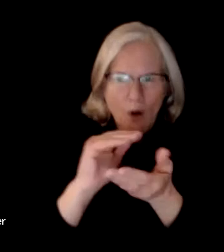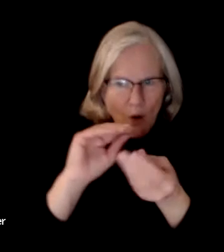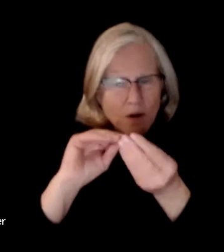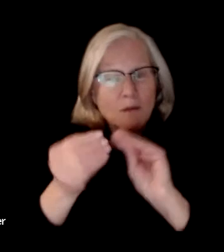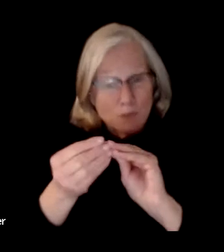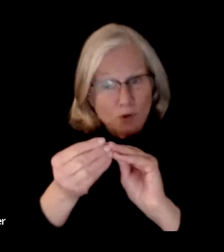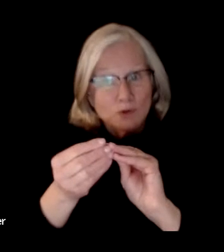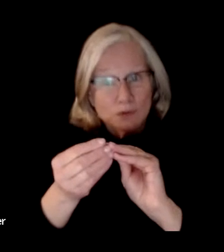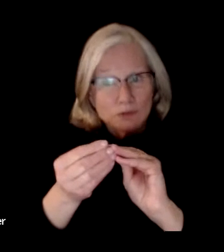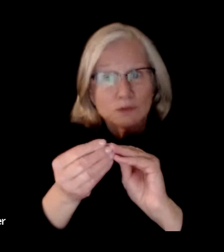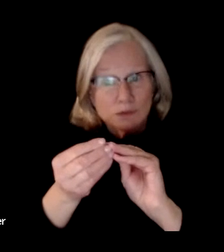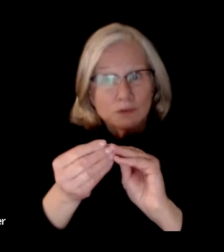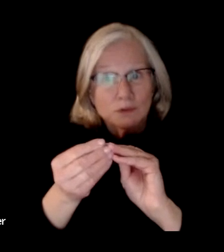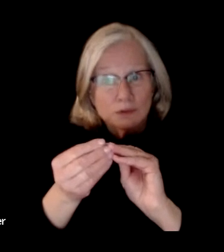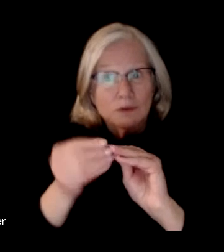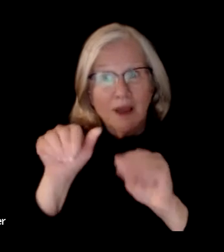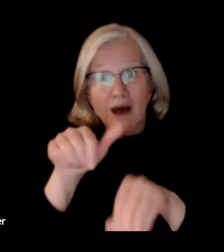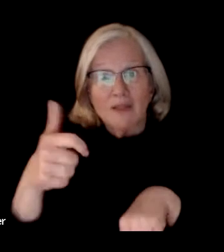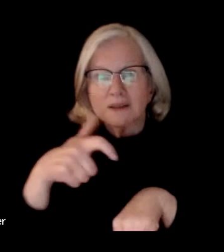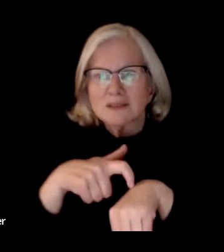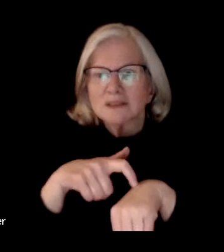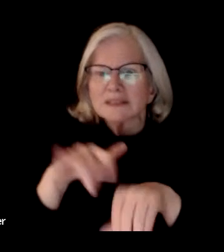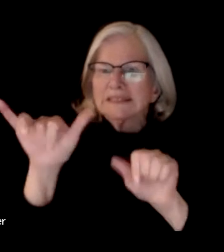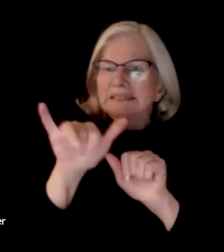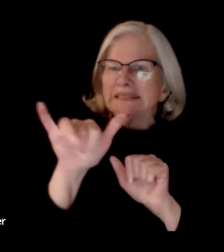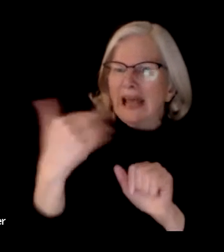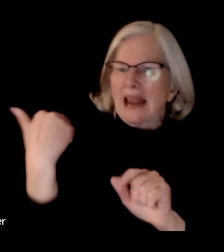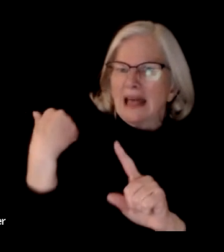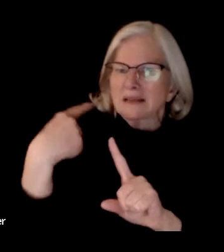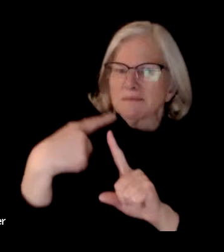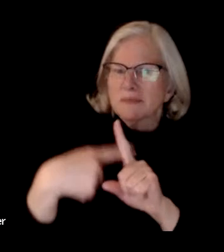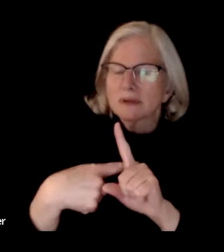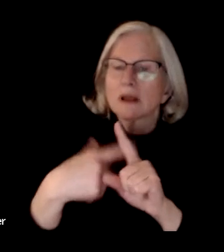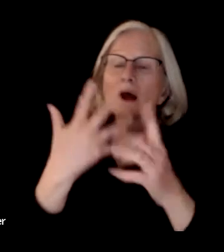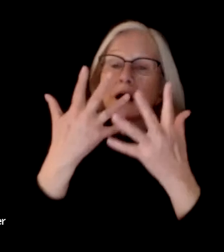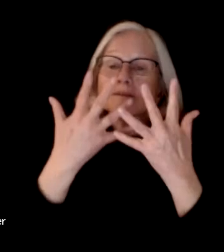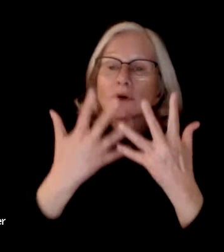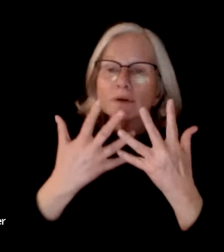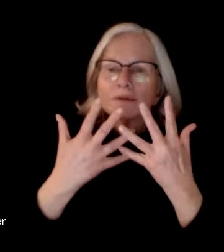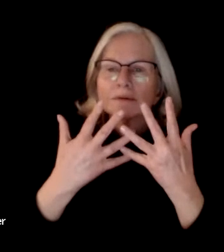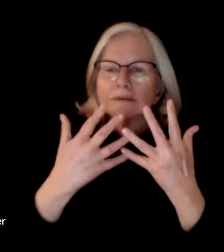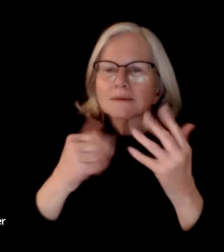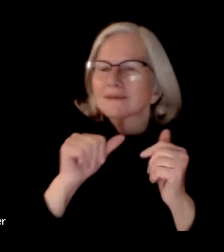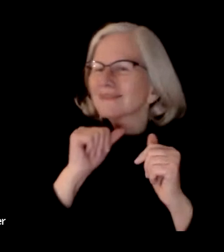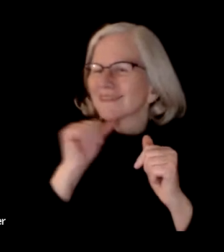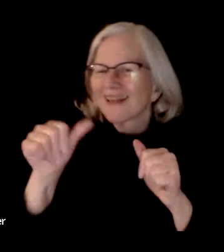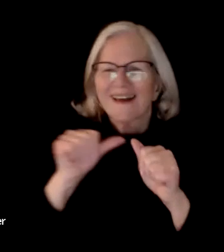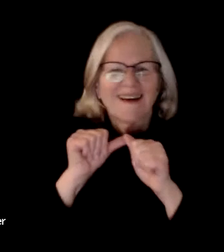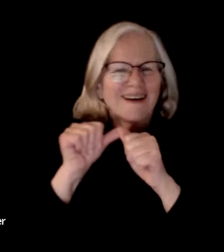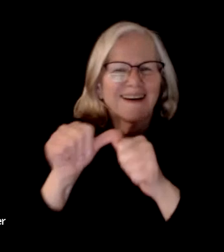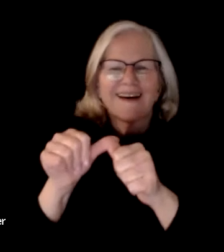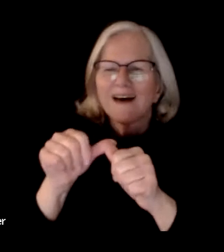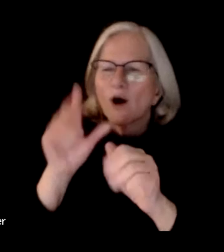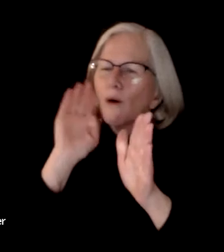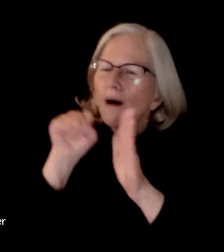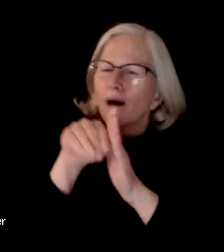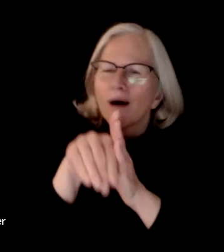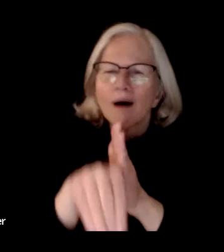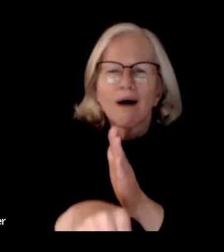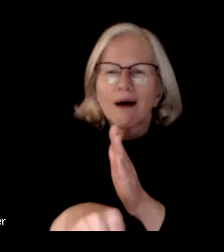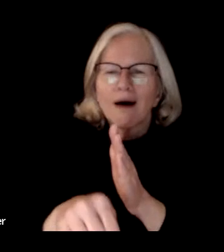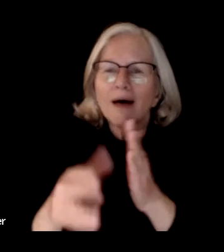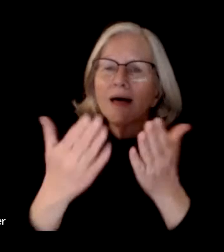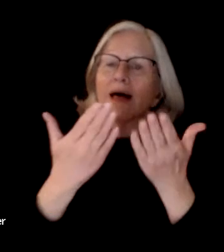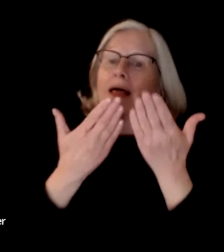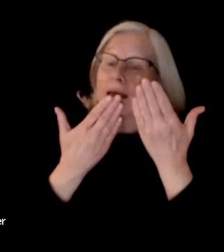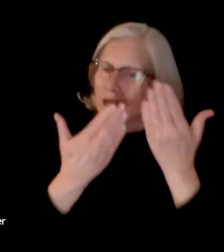at other times last month, which unfortunately did not sustain as a trend. So much as we are grateful for a lower